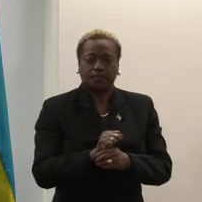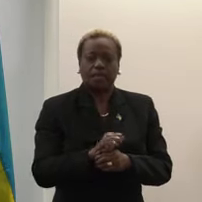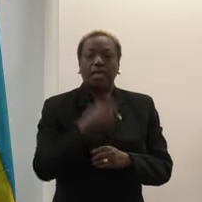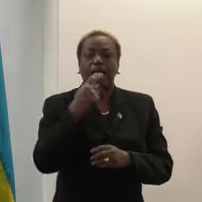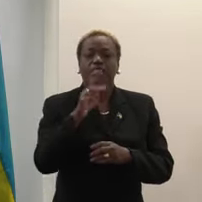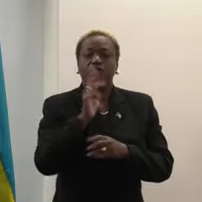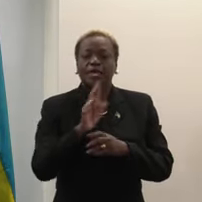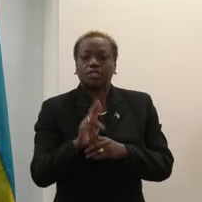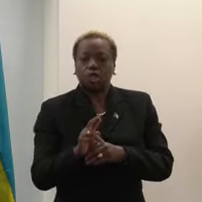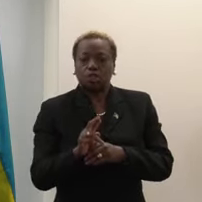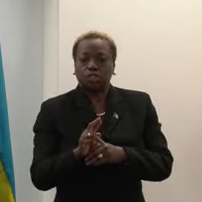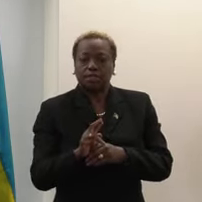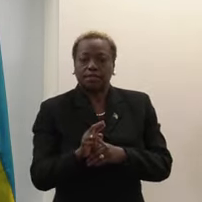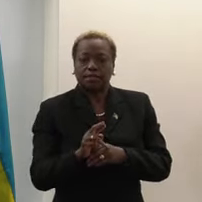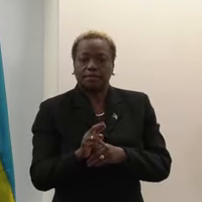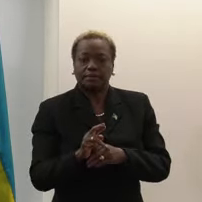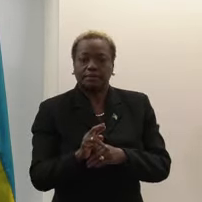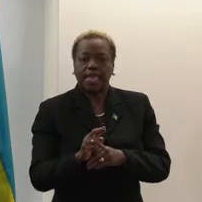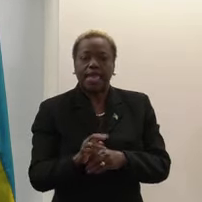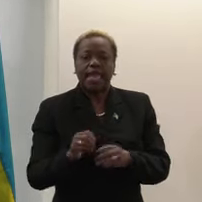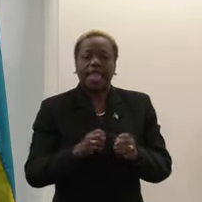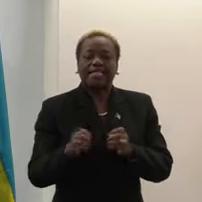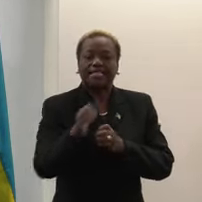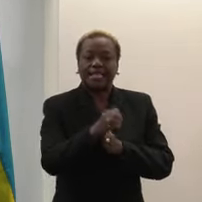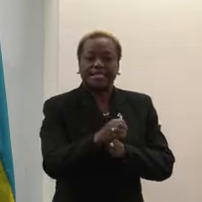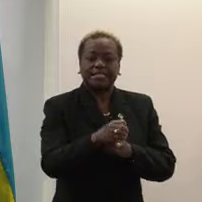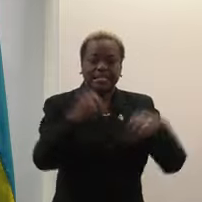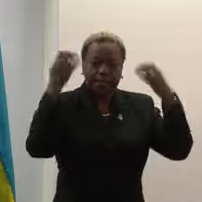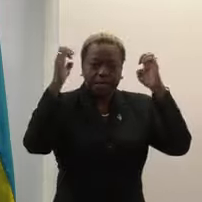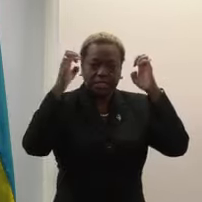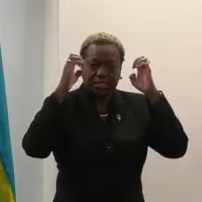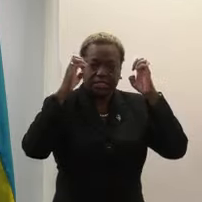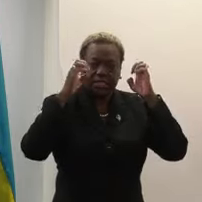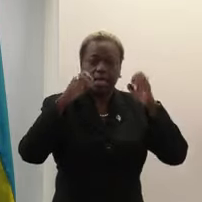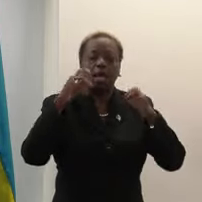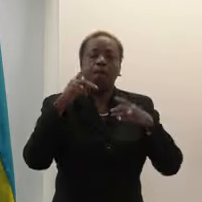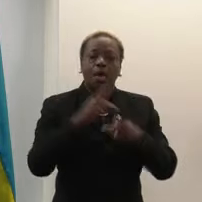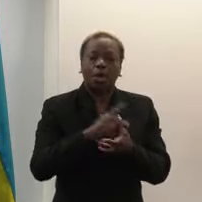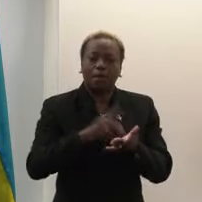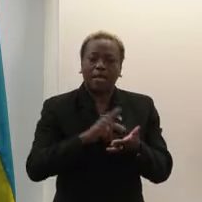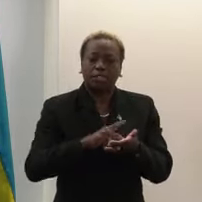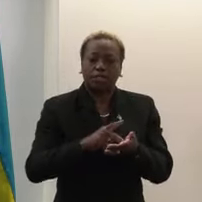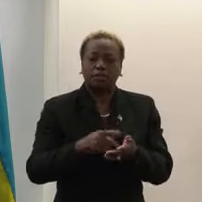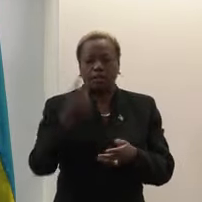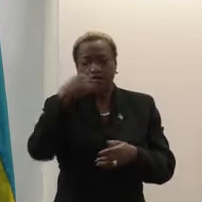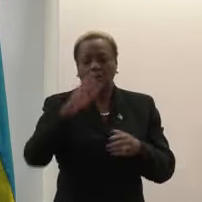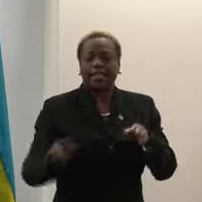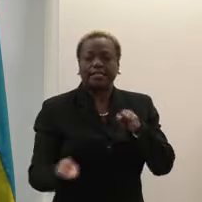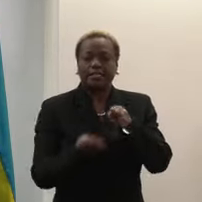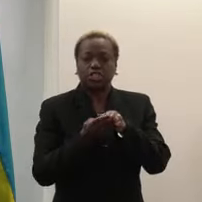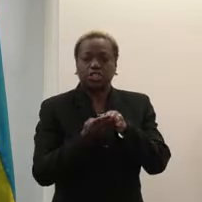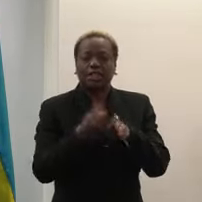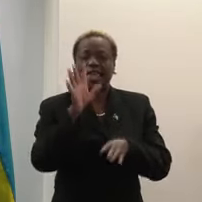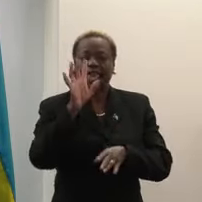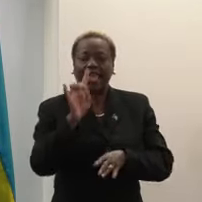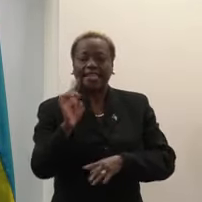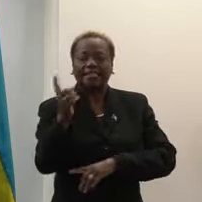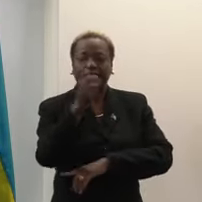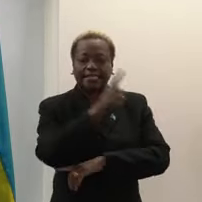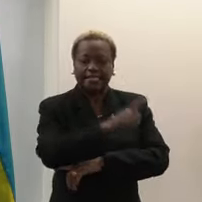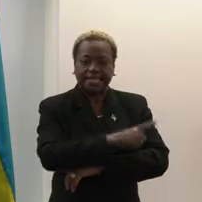The resolution extends the emergency proclamation for an additional 8